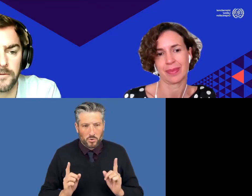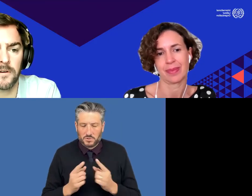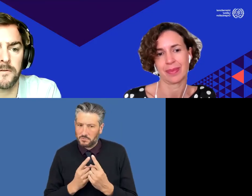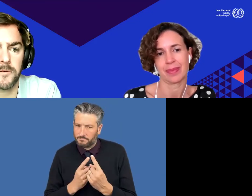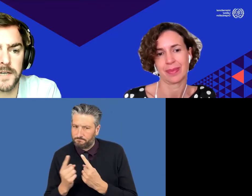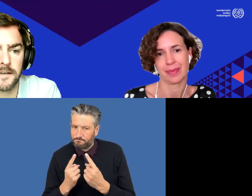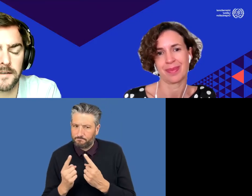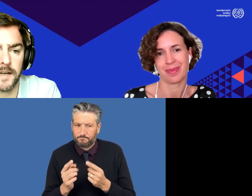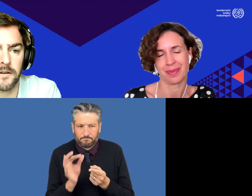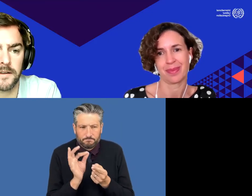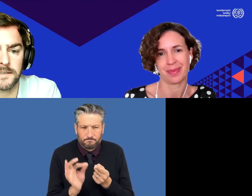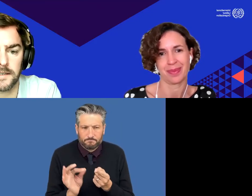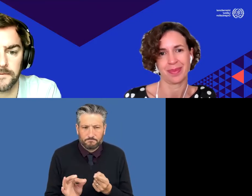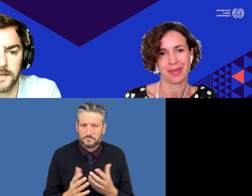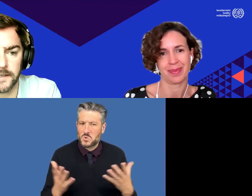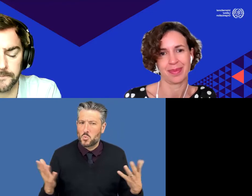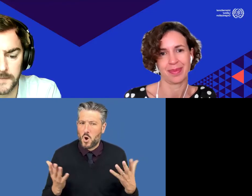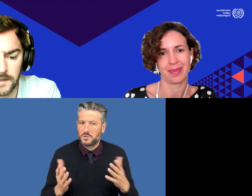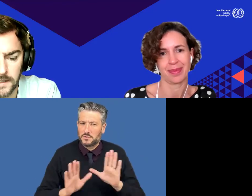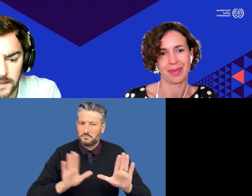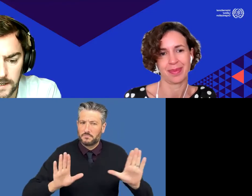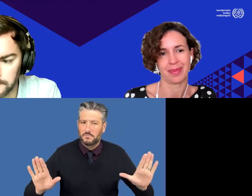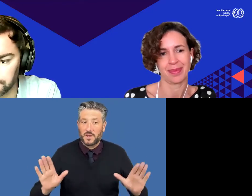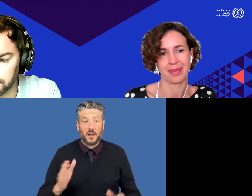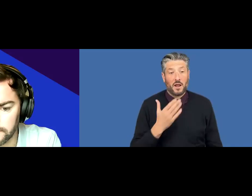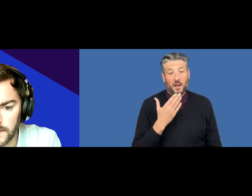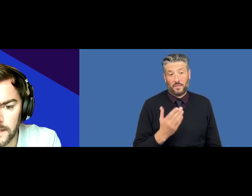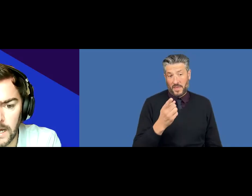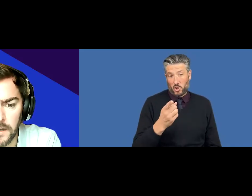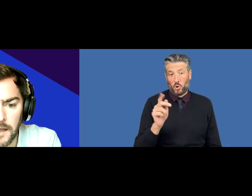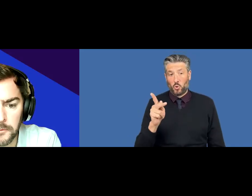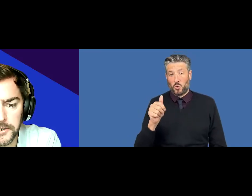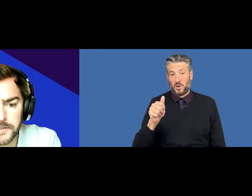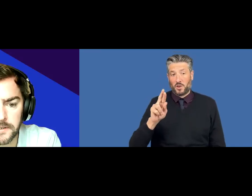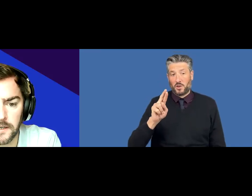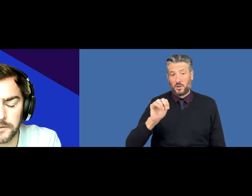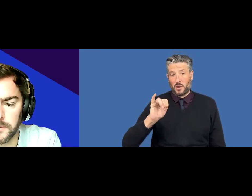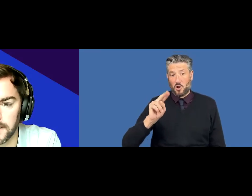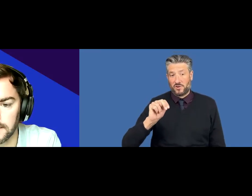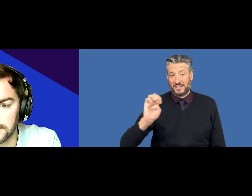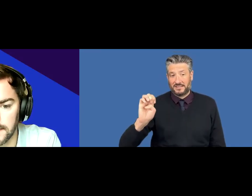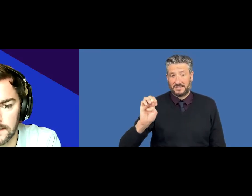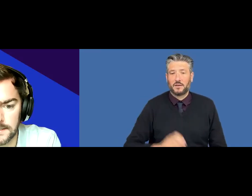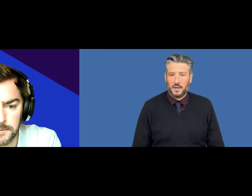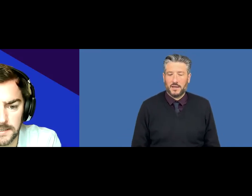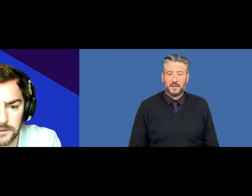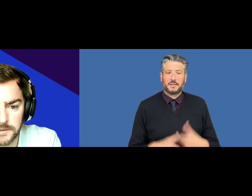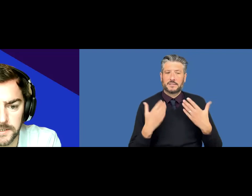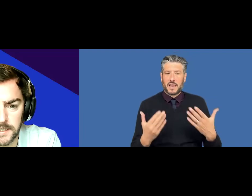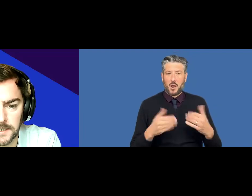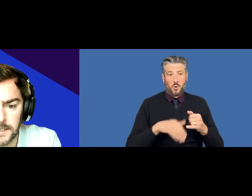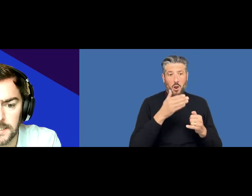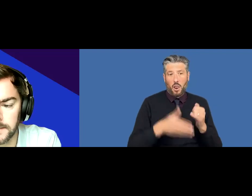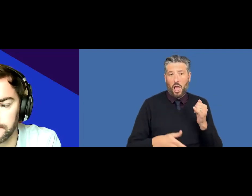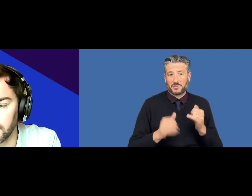thanks for shedding some light on this, Karine. Now the last question to the panelists, and this one goes